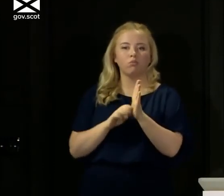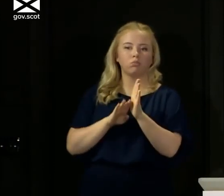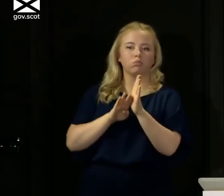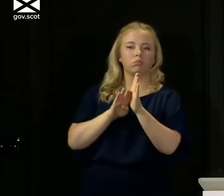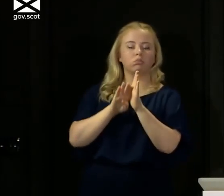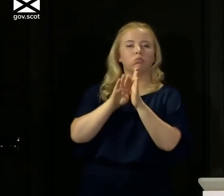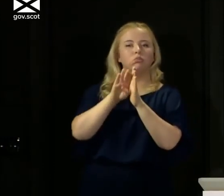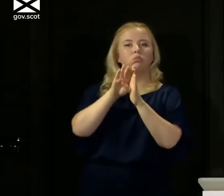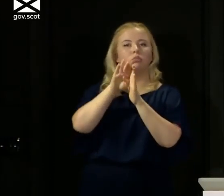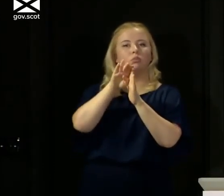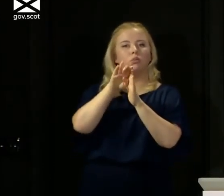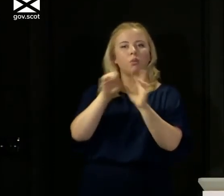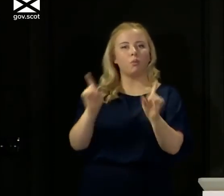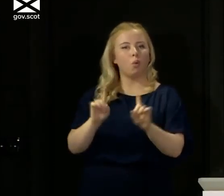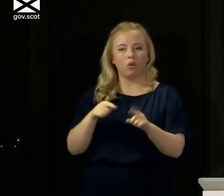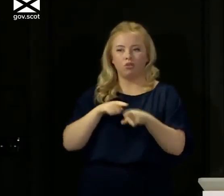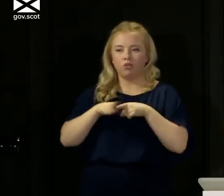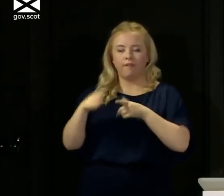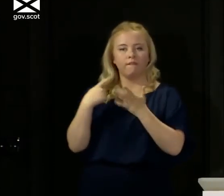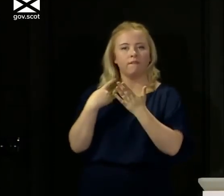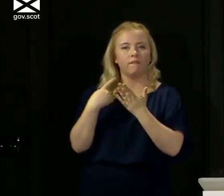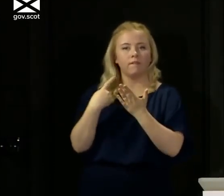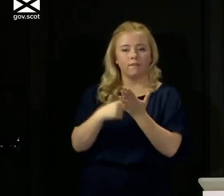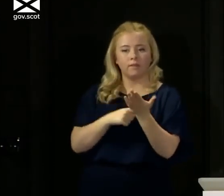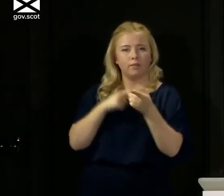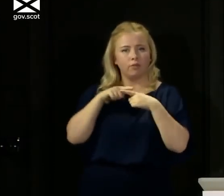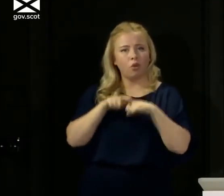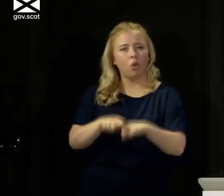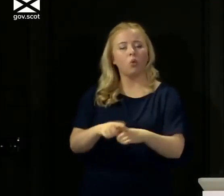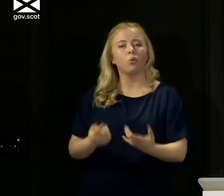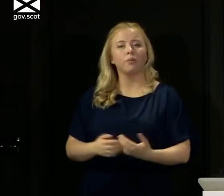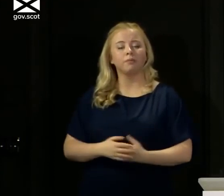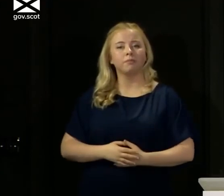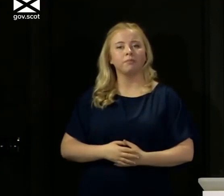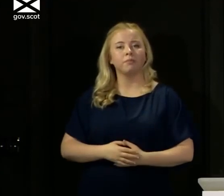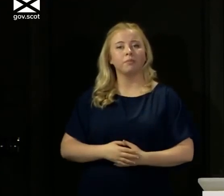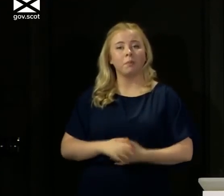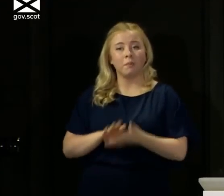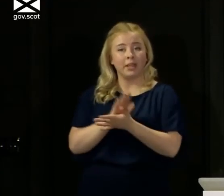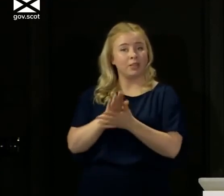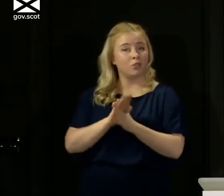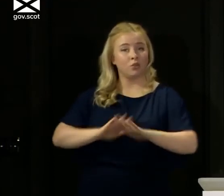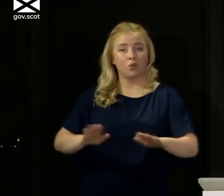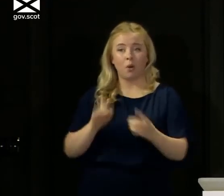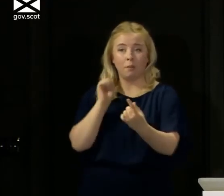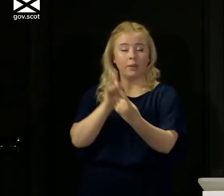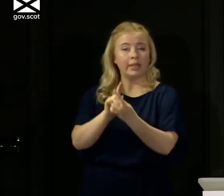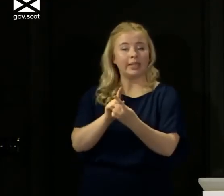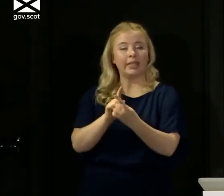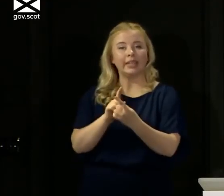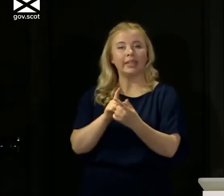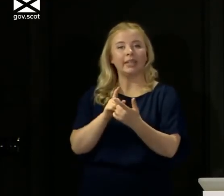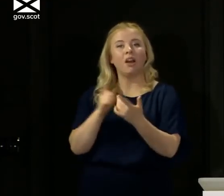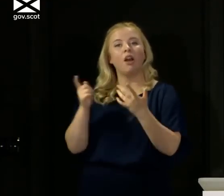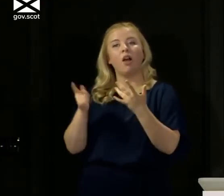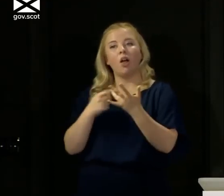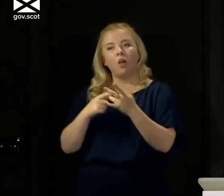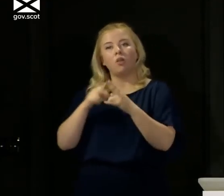other indicators rising is comply with all of the guidance. And that means not meeting other than the one household a